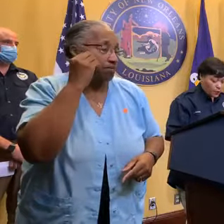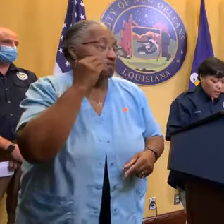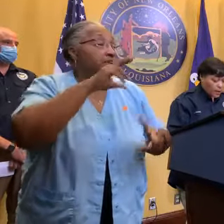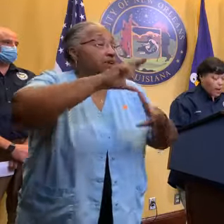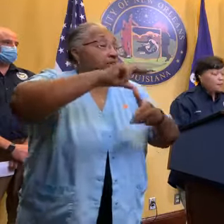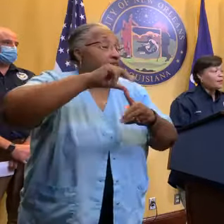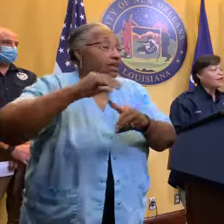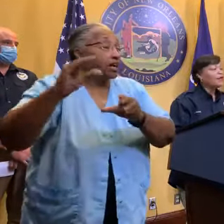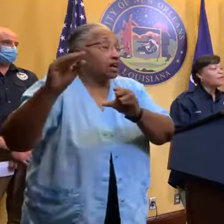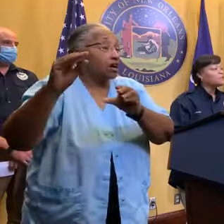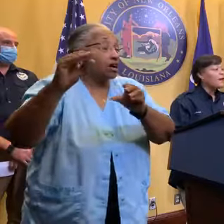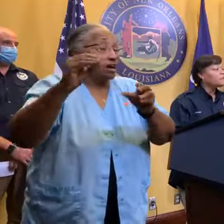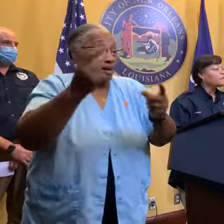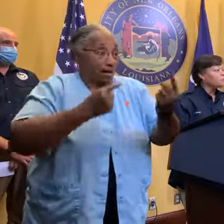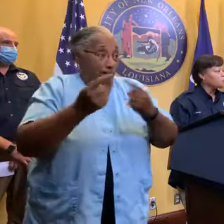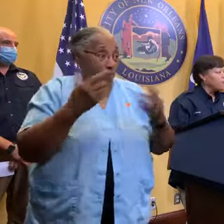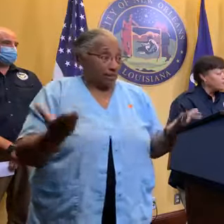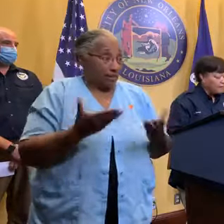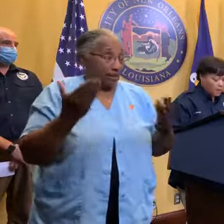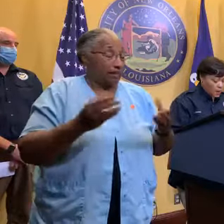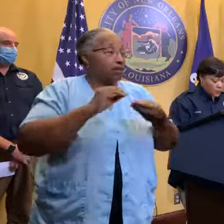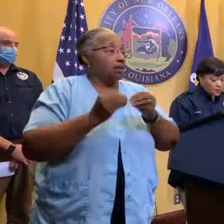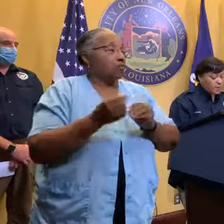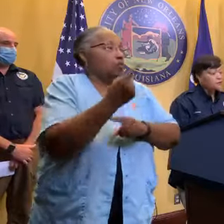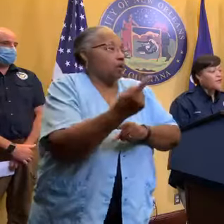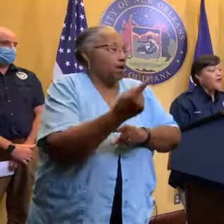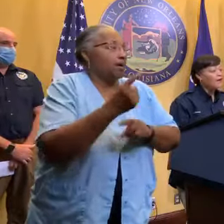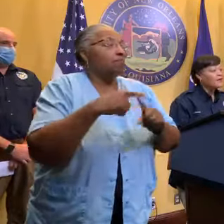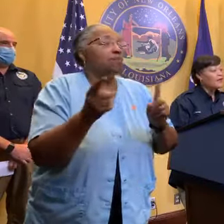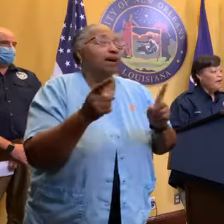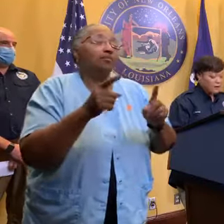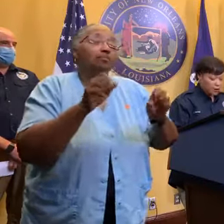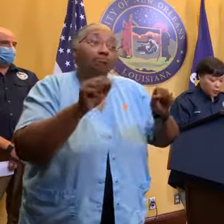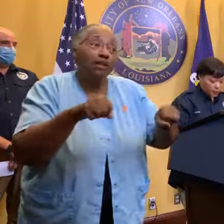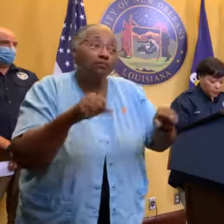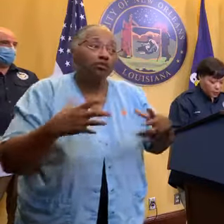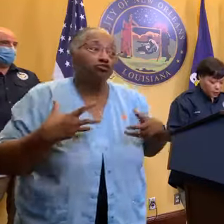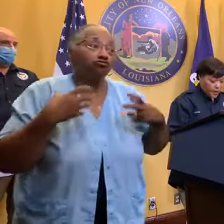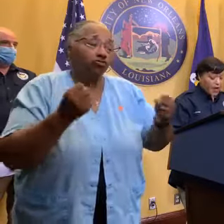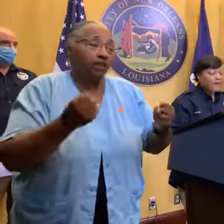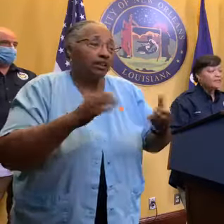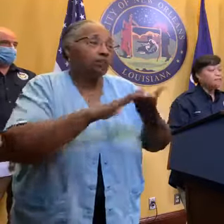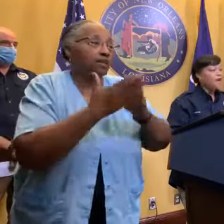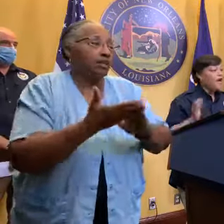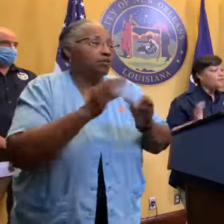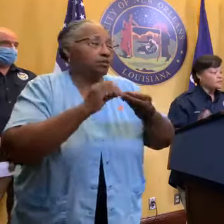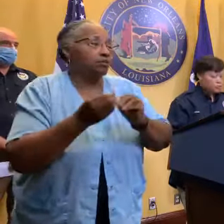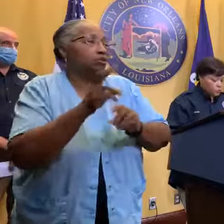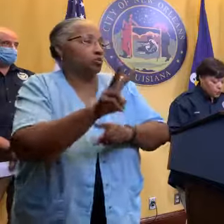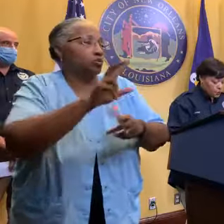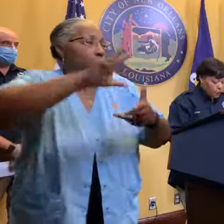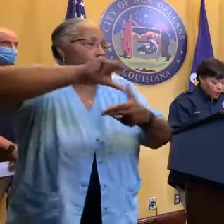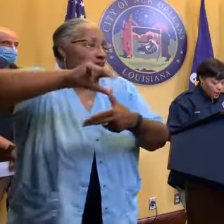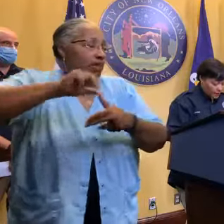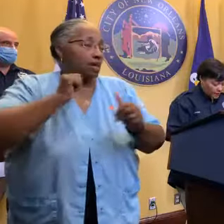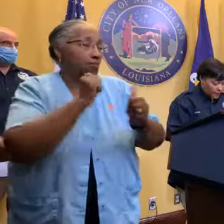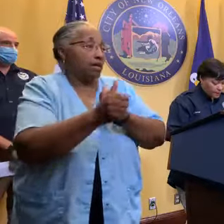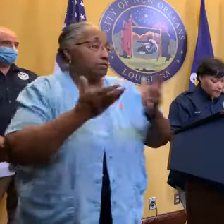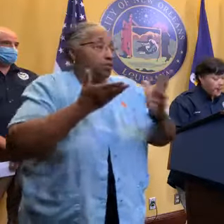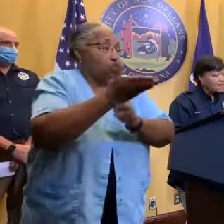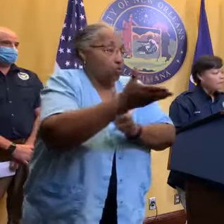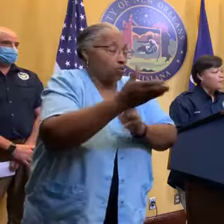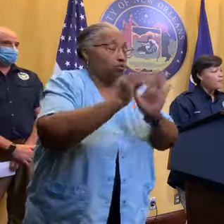Category 1, but again, expected to strengthen potentially as a Category 2 as it passes through our